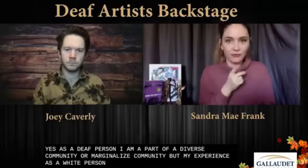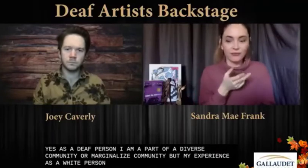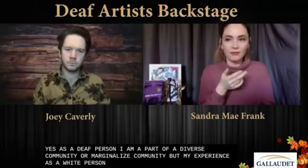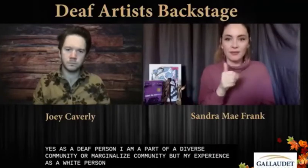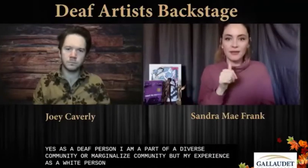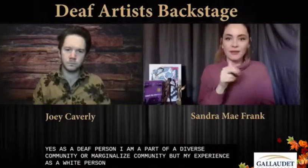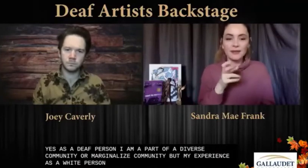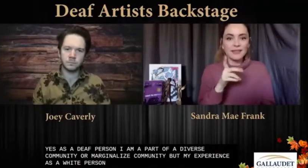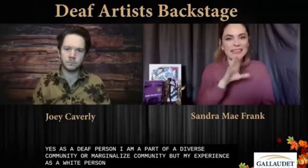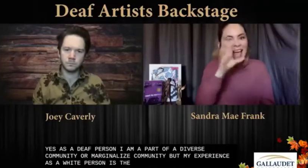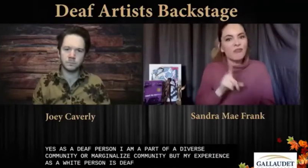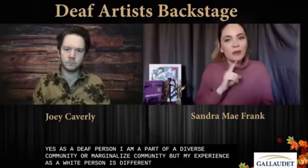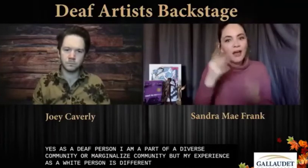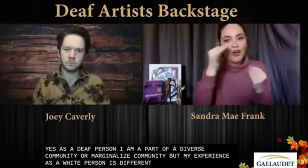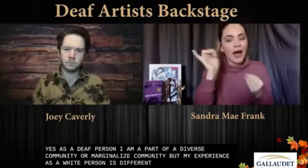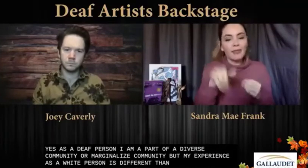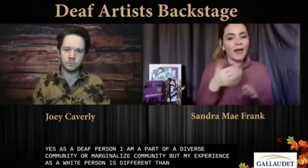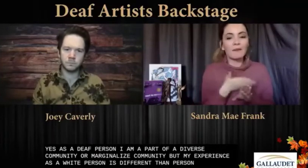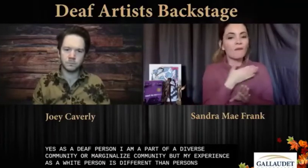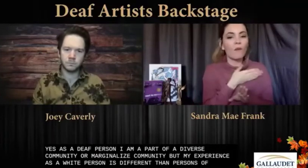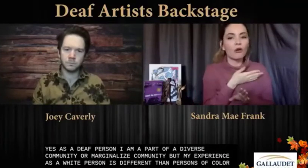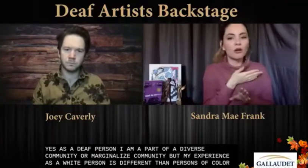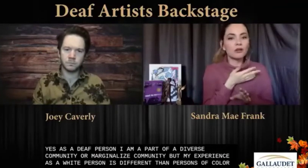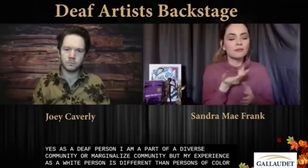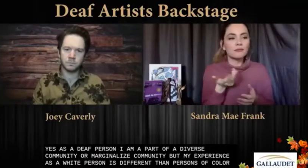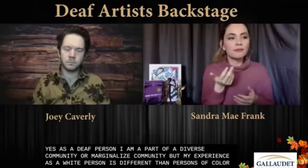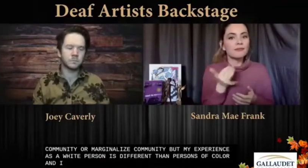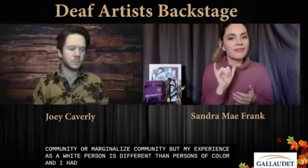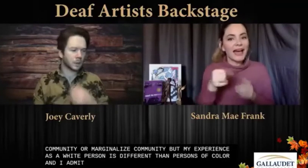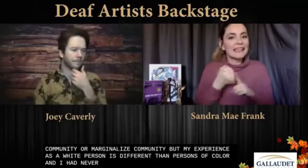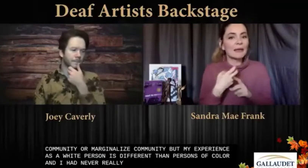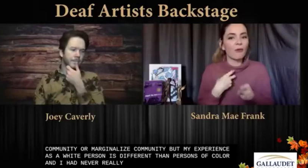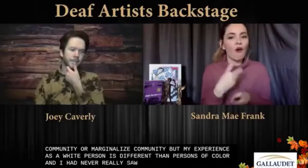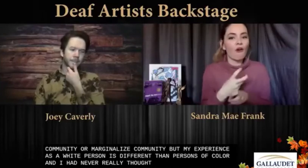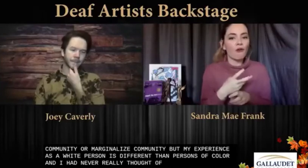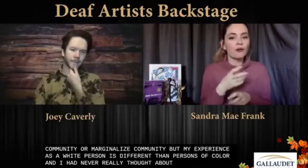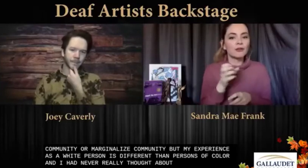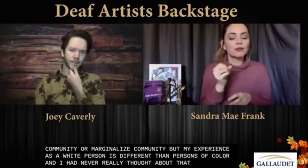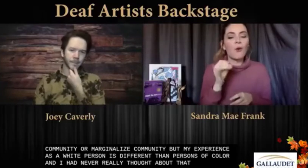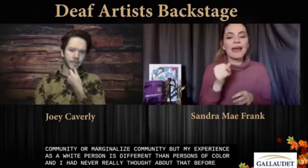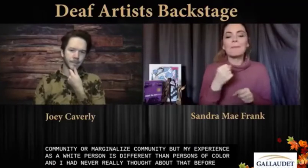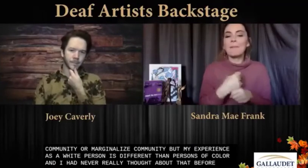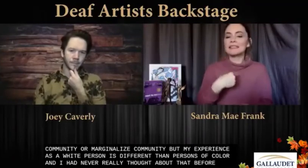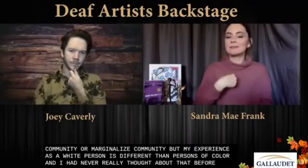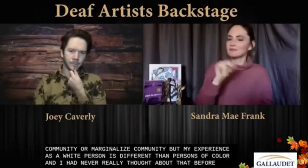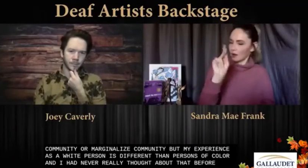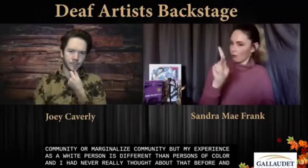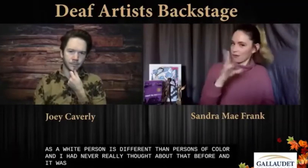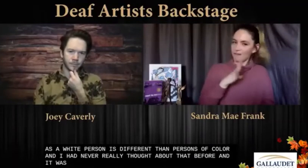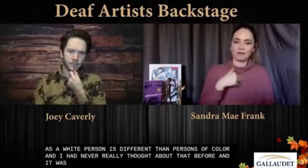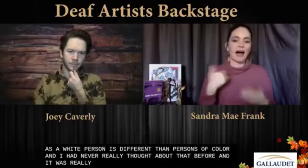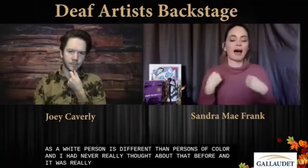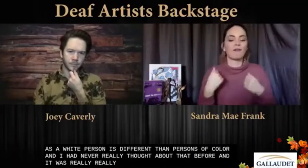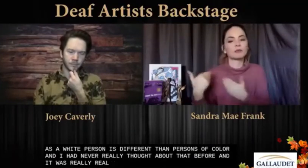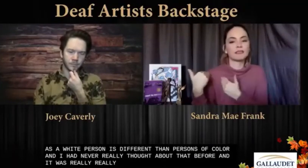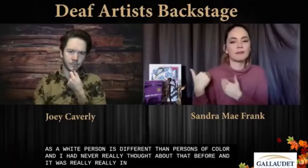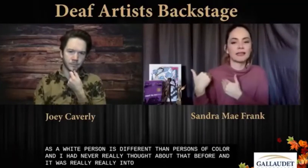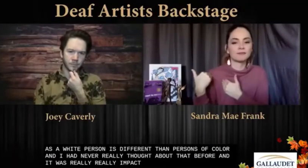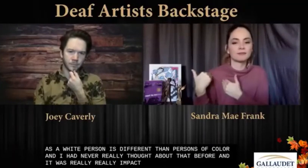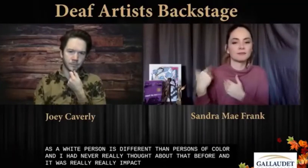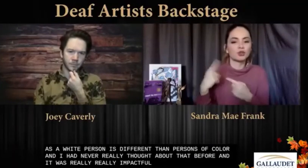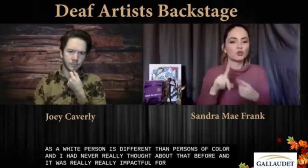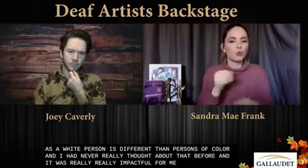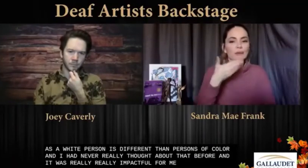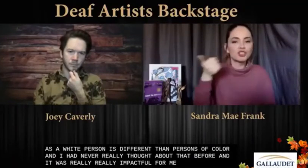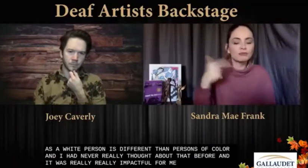is different than persons of color and I had never really thought about that before and it was really really impactful